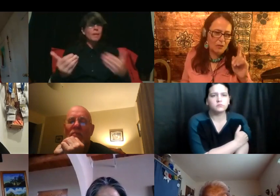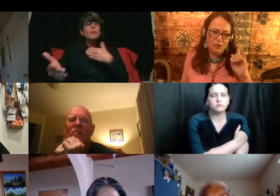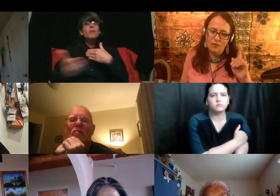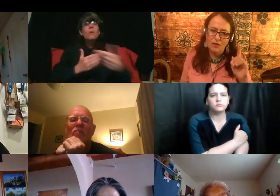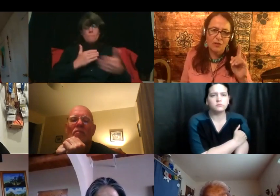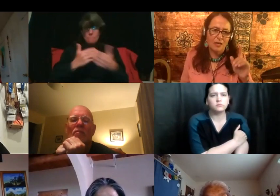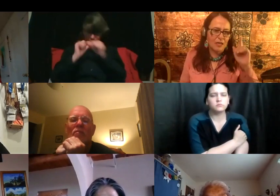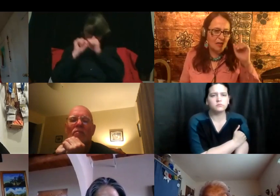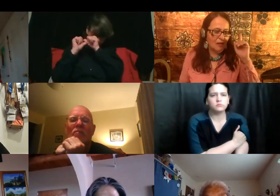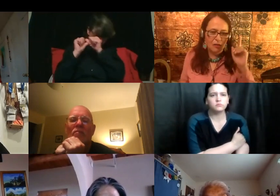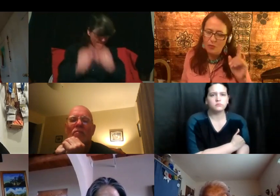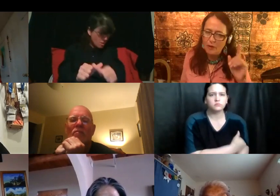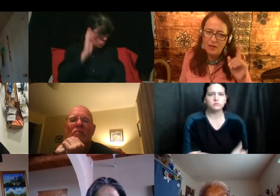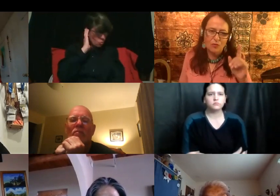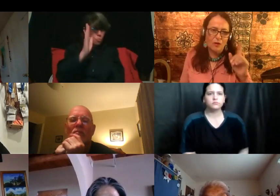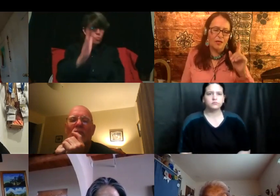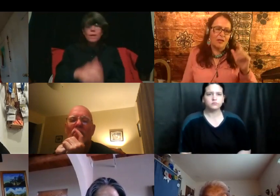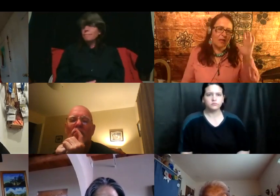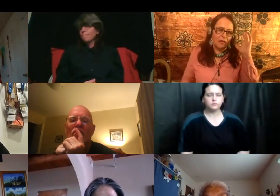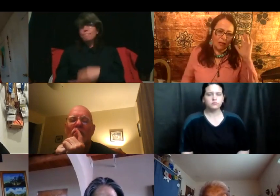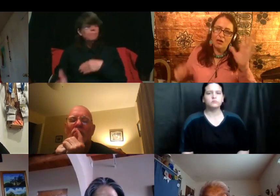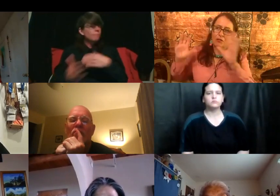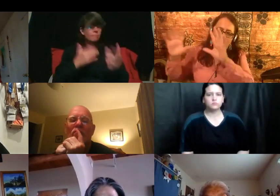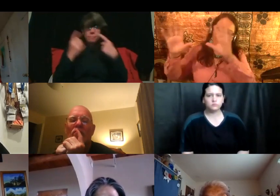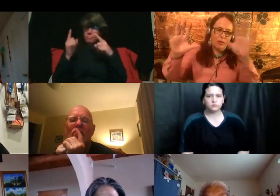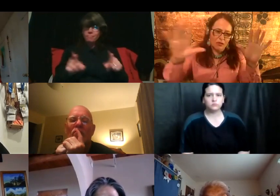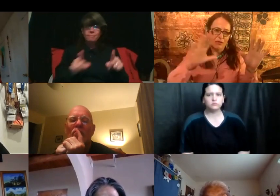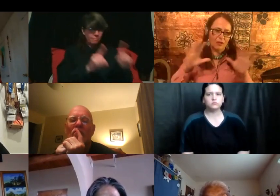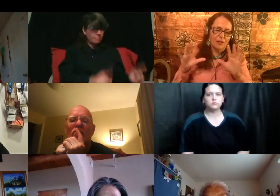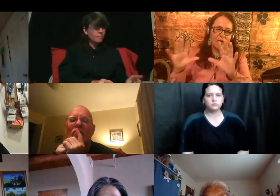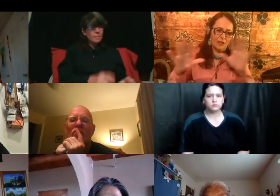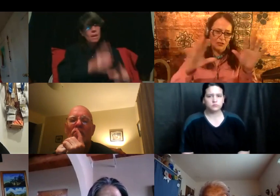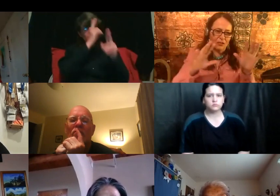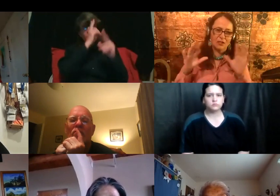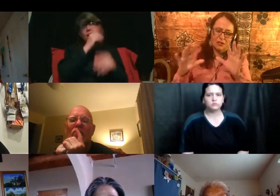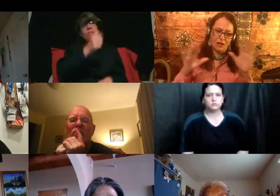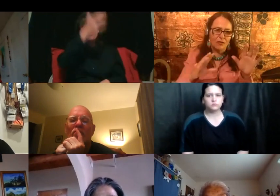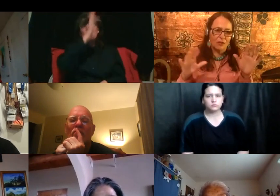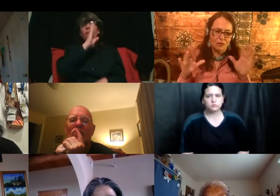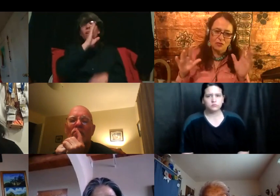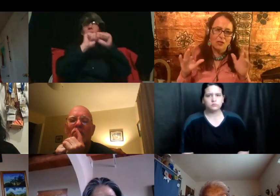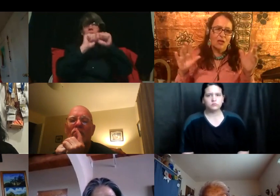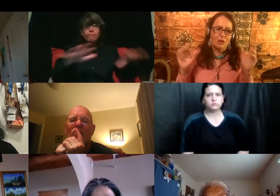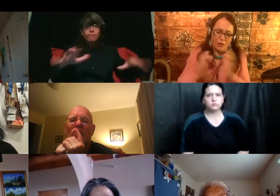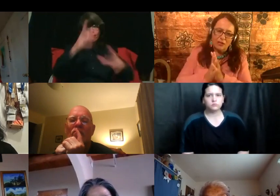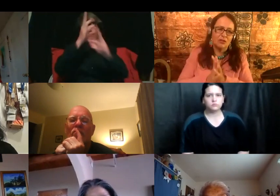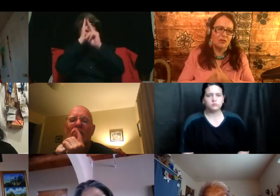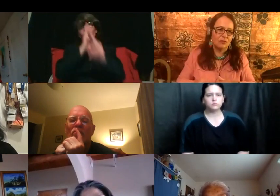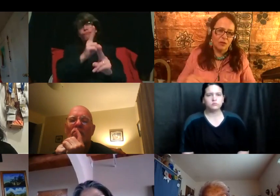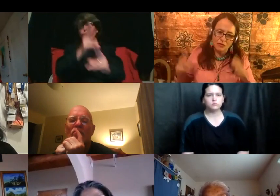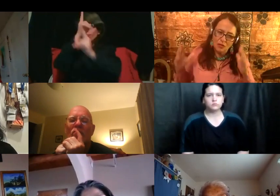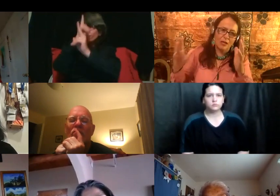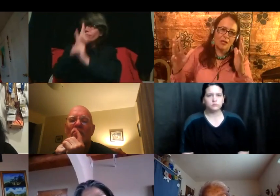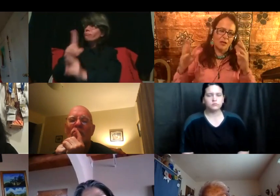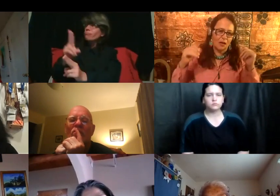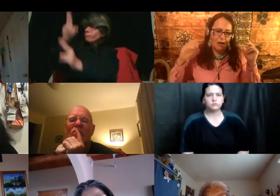keep persevering no matter what, and honoring all the different gods that the Navajos pray to,